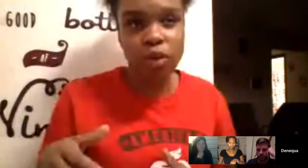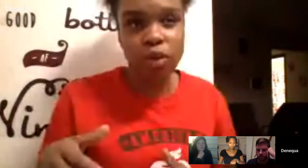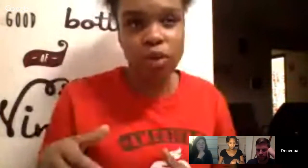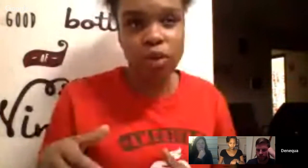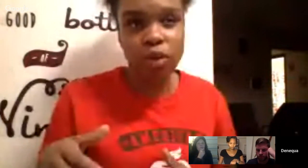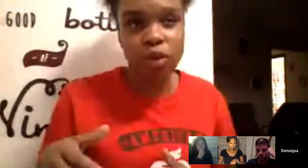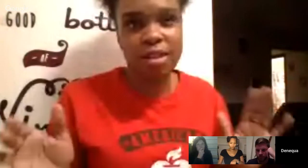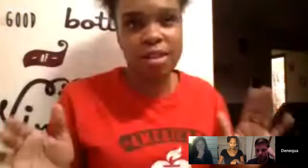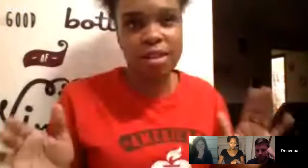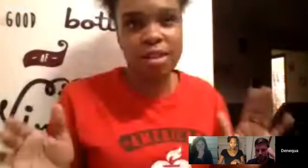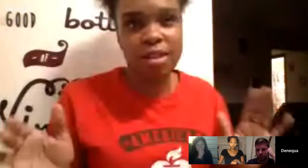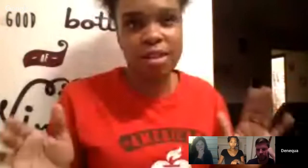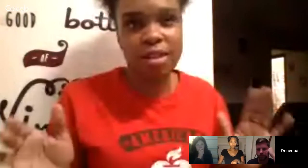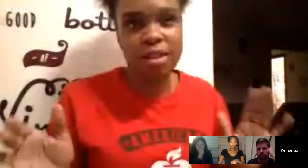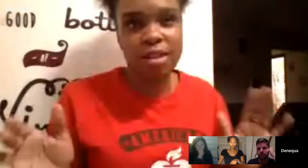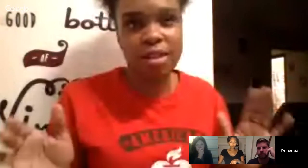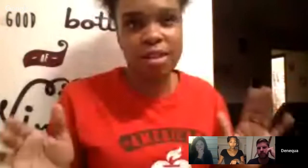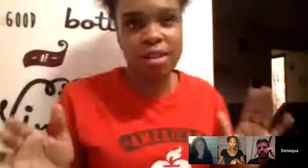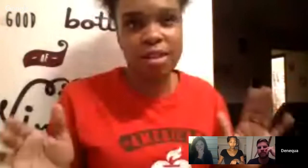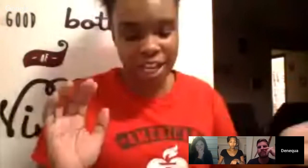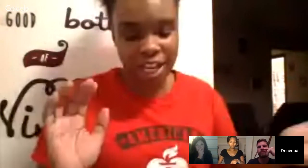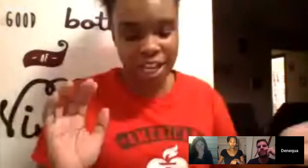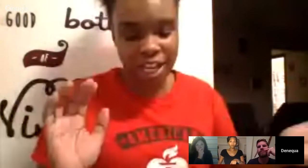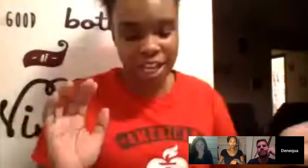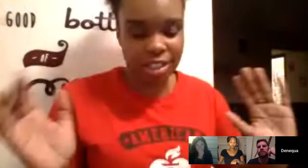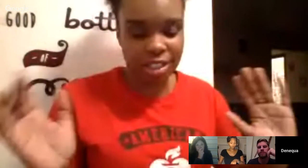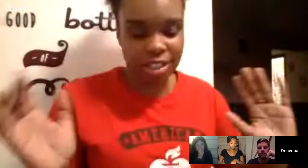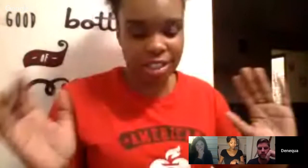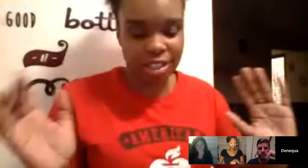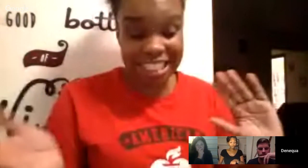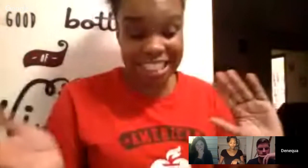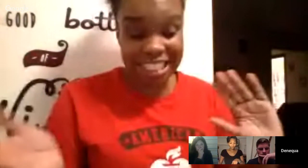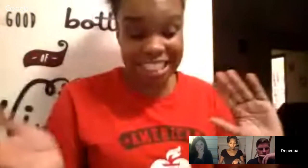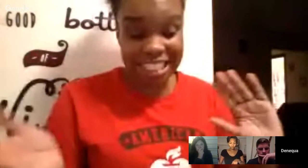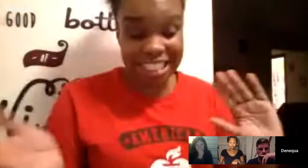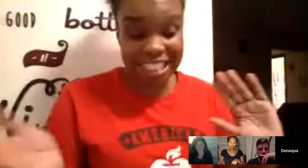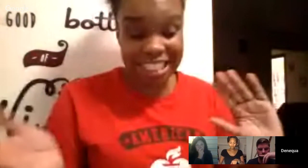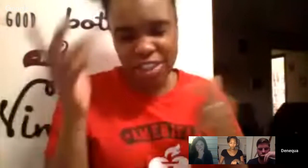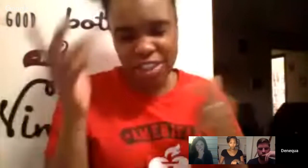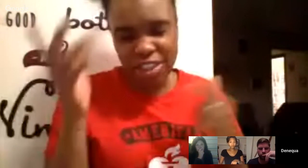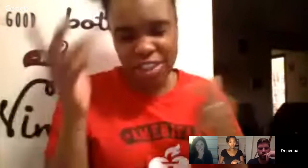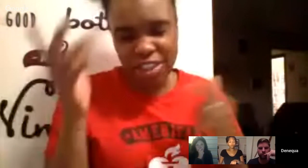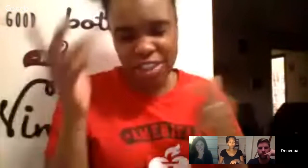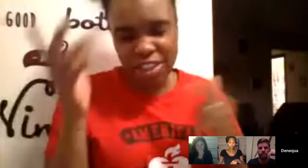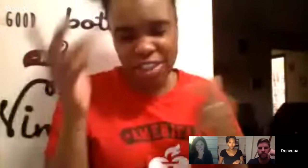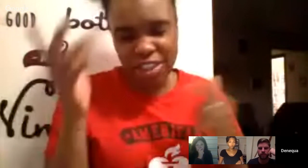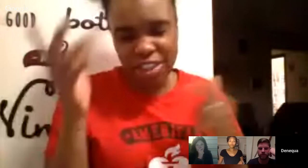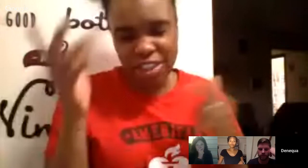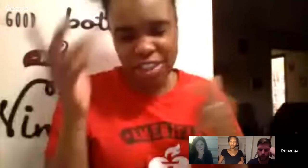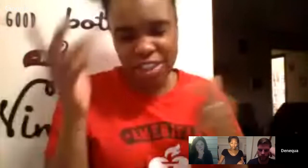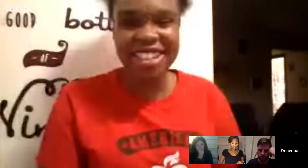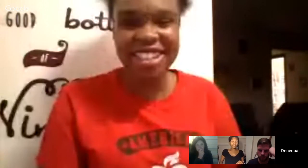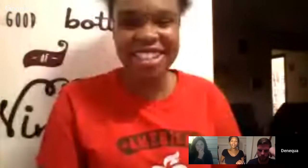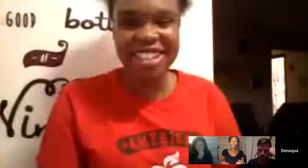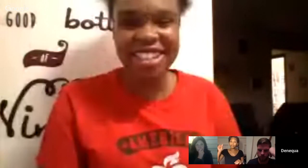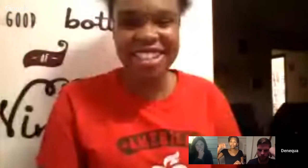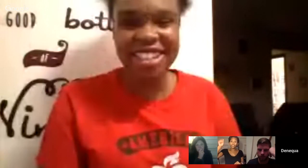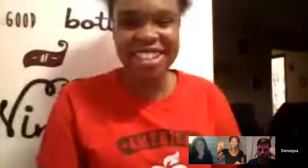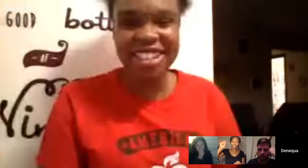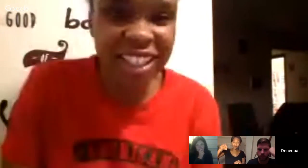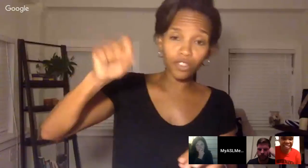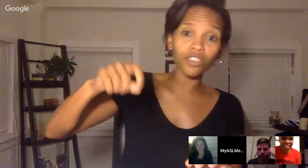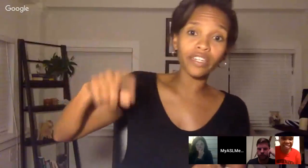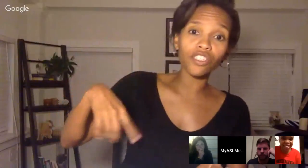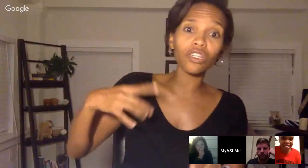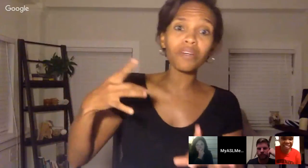both sides, and then make like a compare and contrast sign, and then thinking. Yeah,